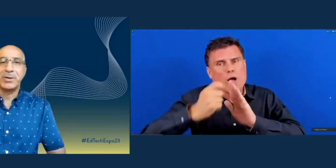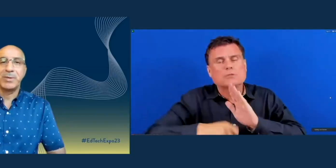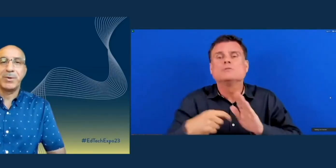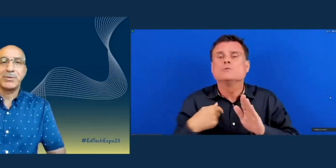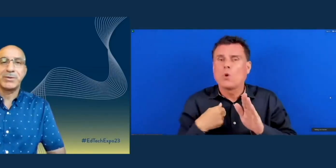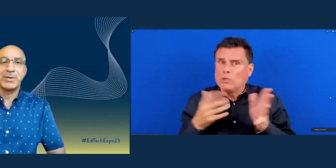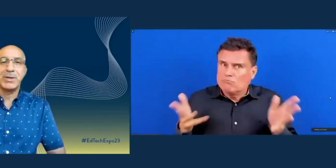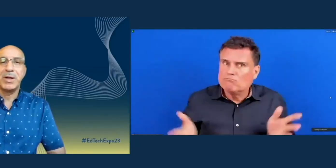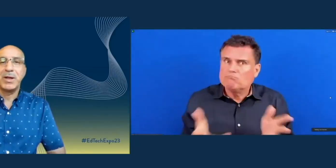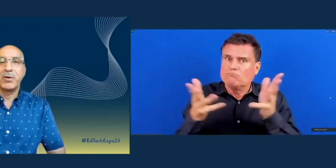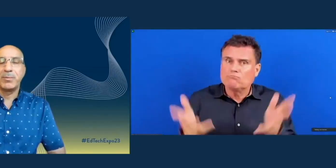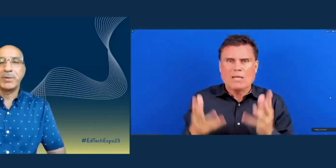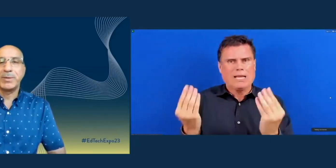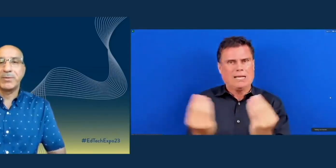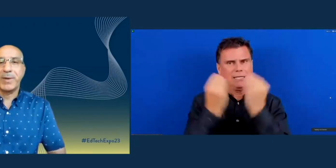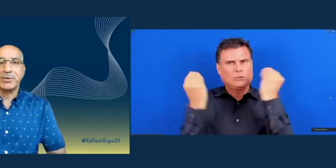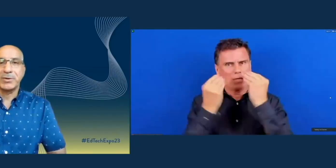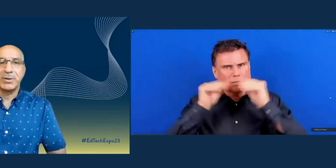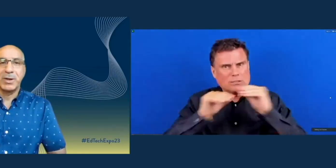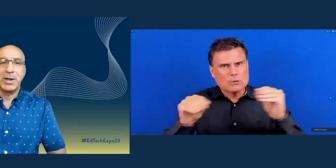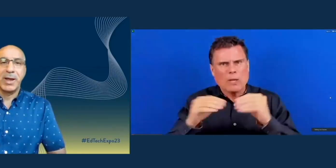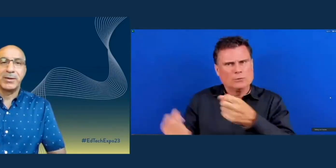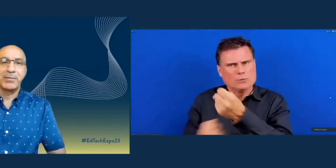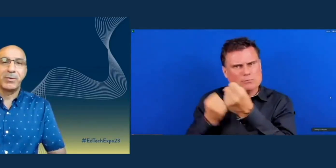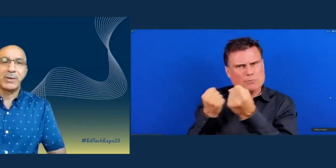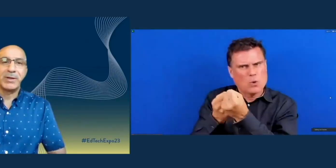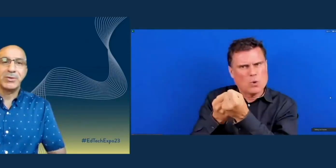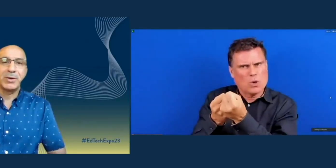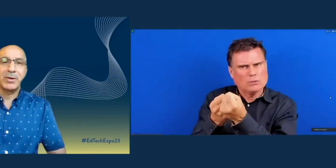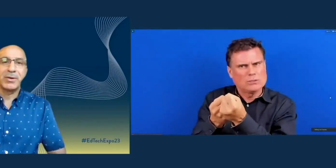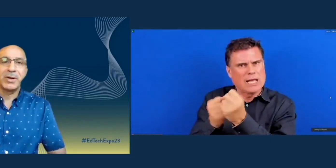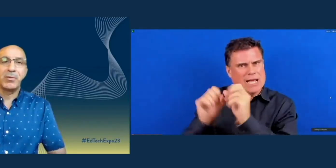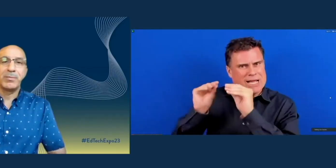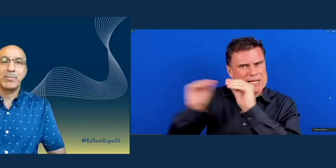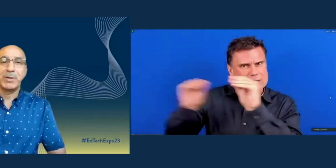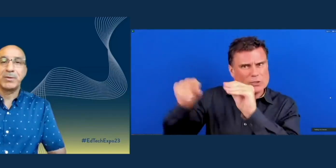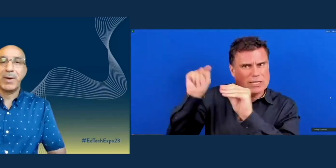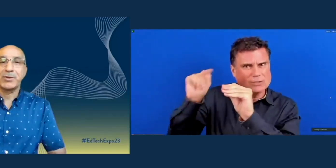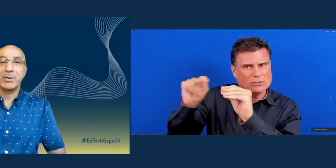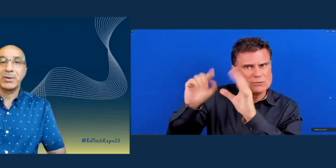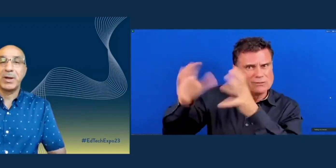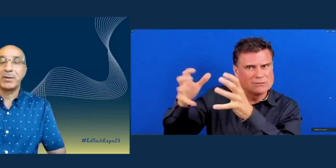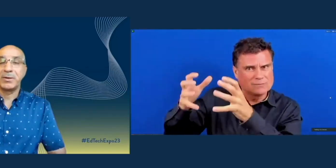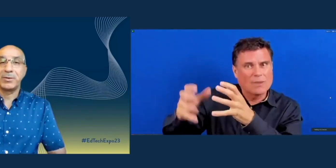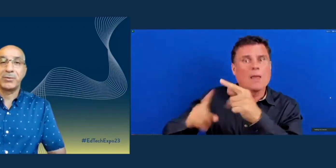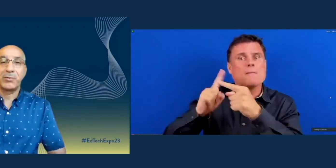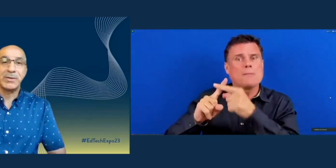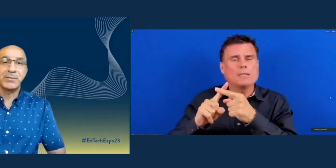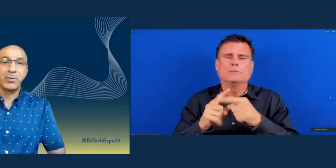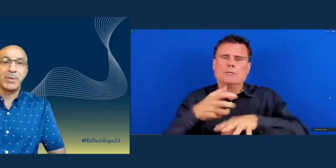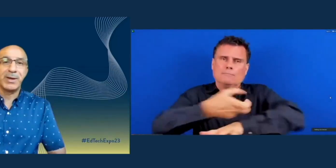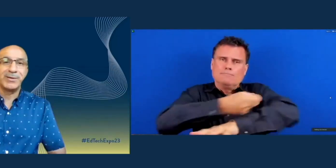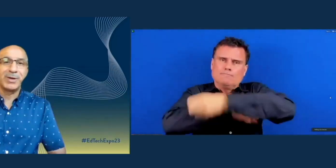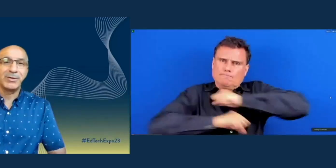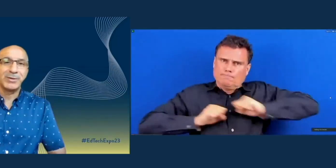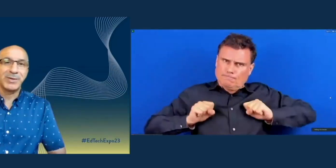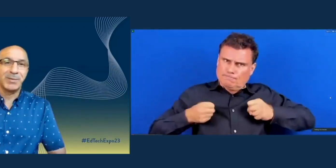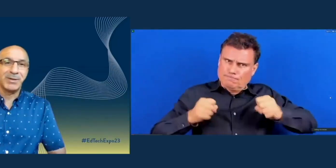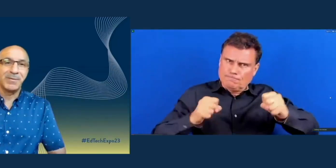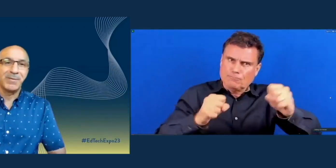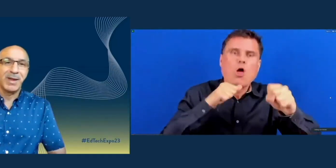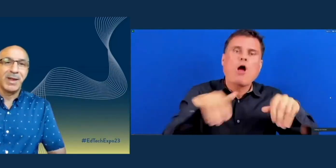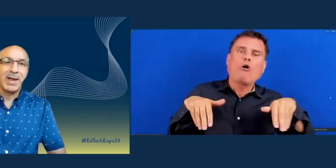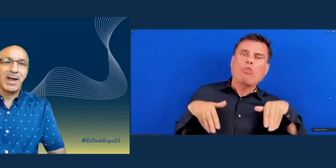in Emergency Commitment to Action and the Foundational Learning Commitment to Action under the Transforming Education